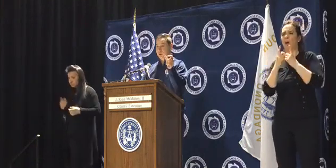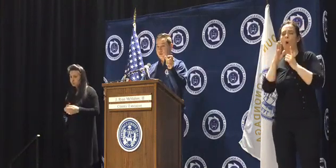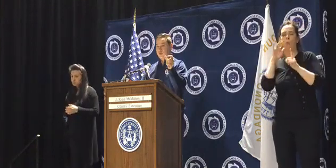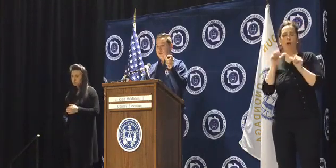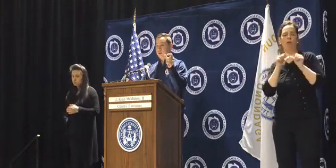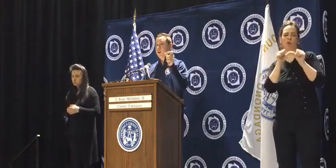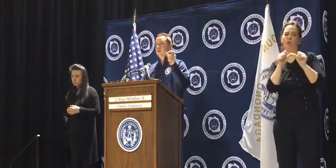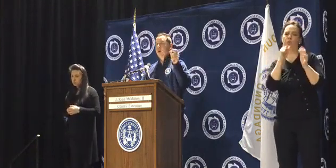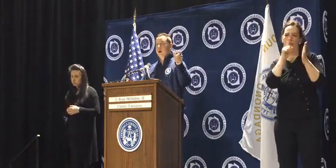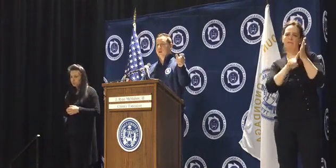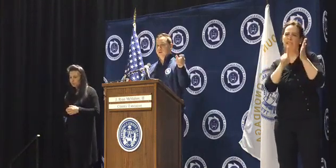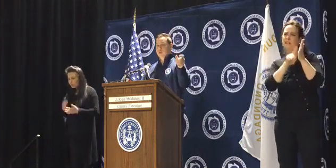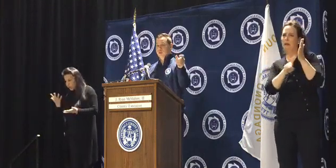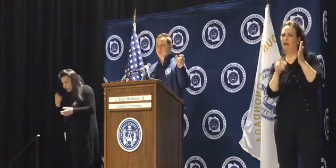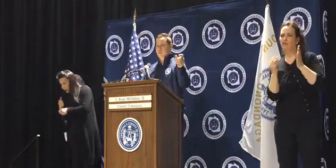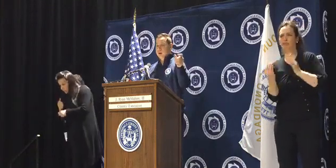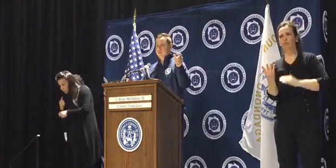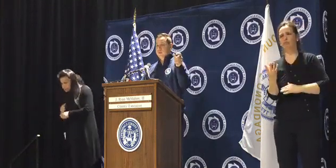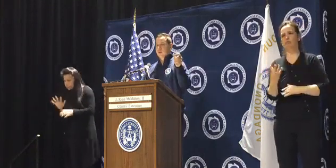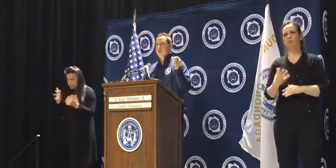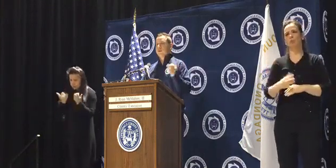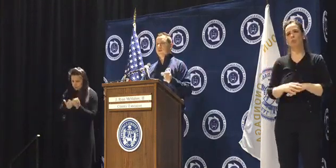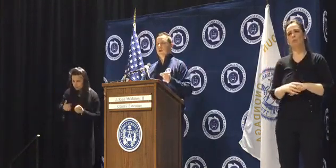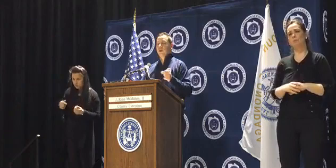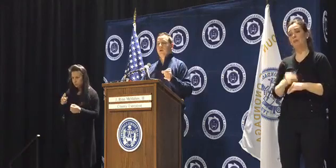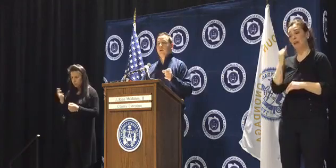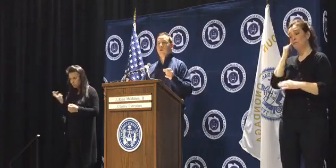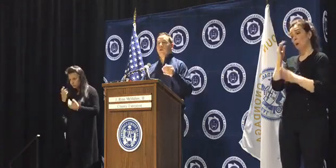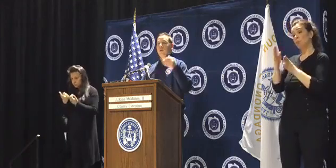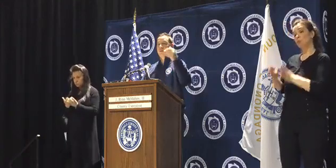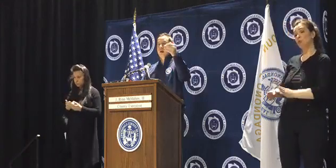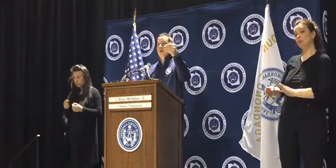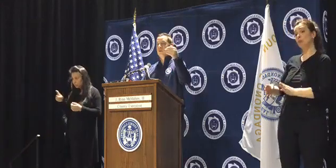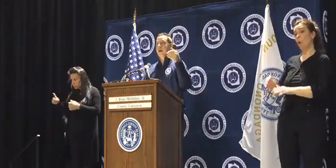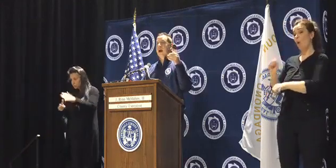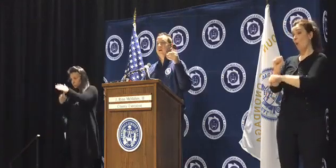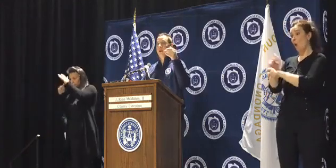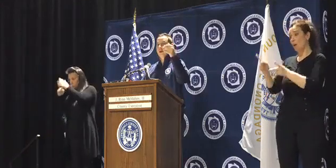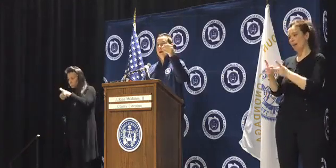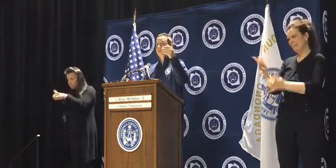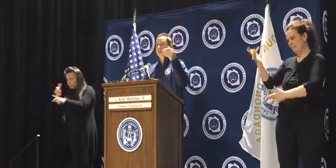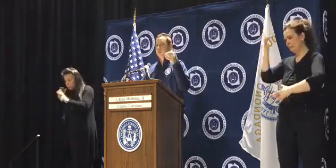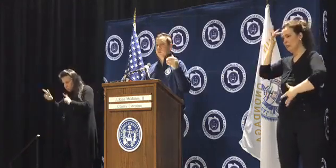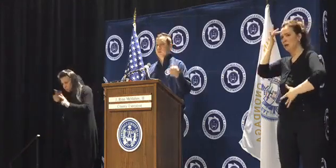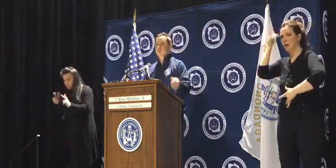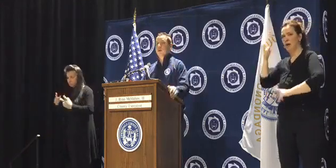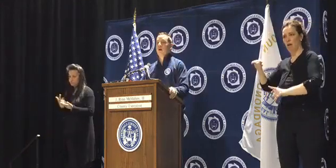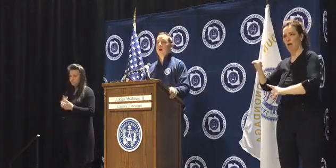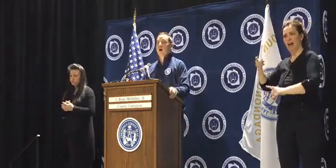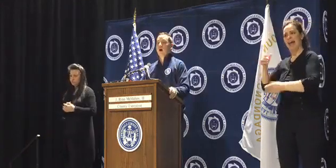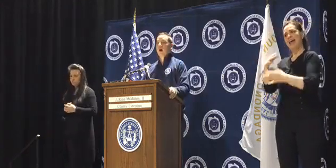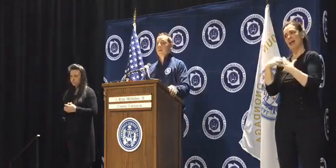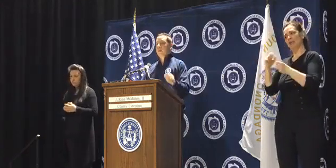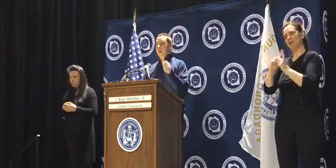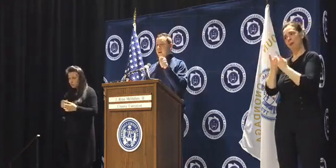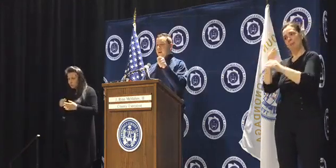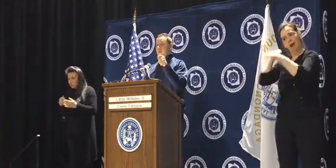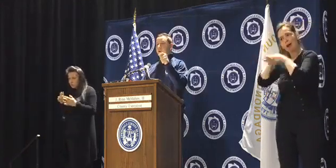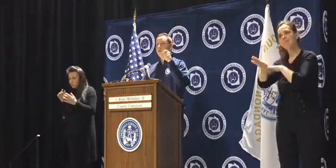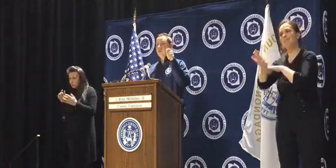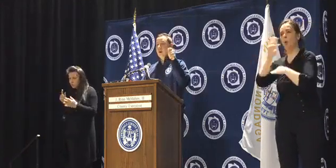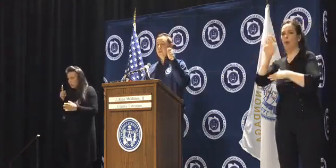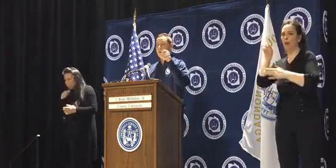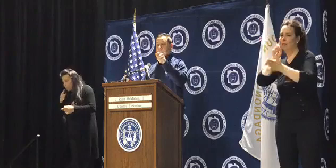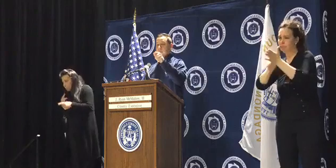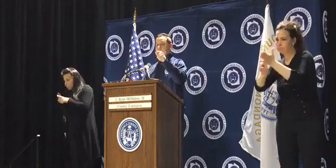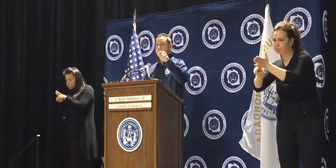individual's work history, talking to their supervisor, seeing who they may or may not have been in contact with, and then they